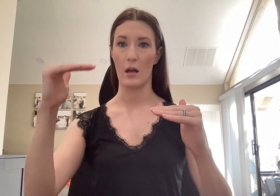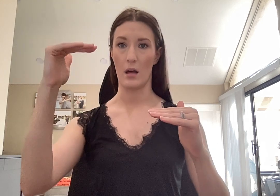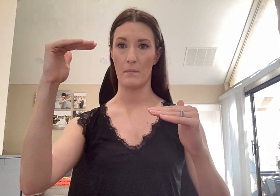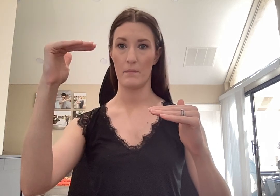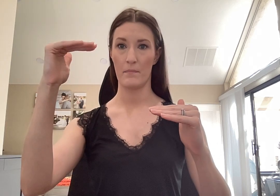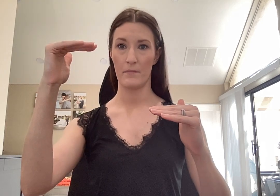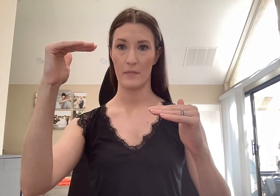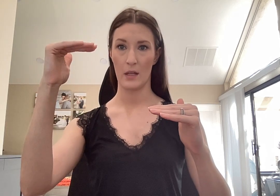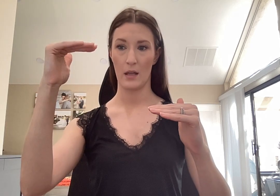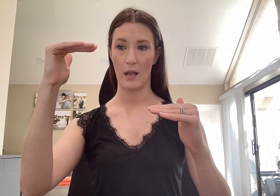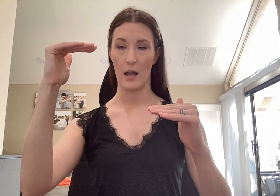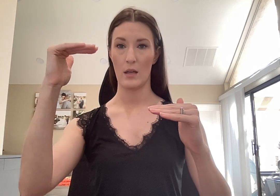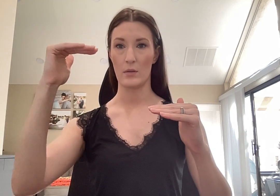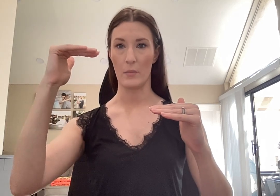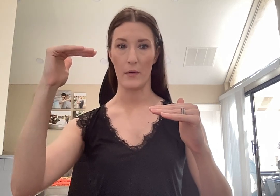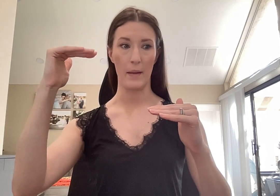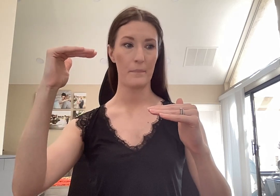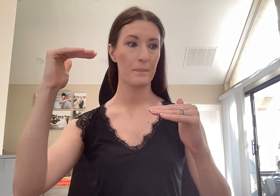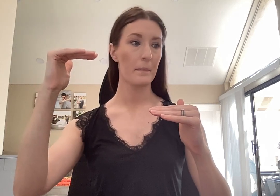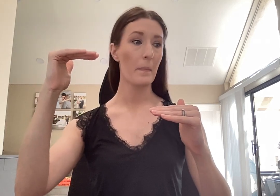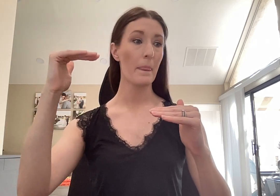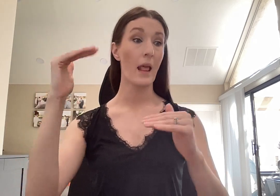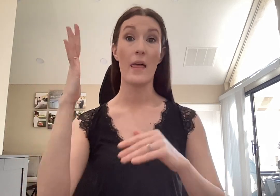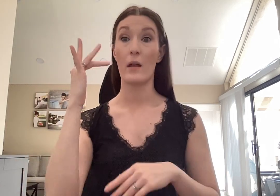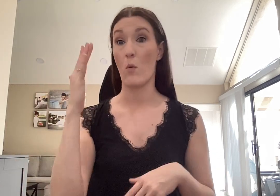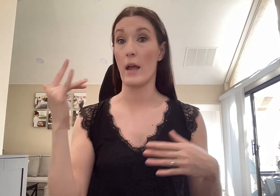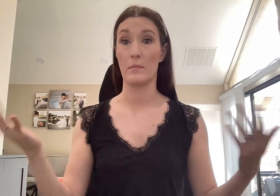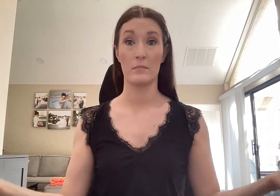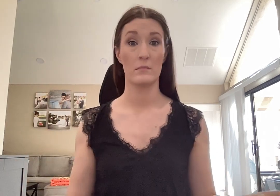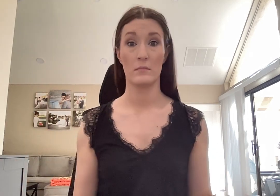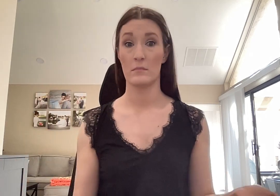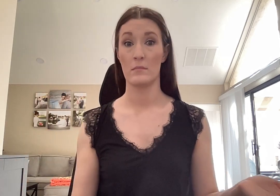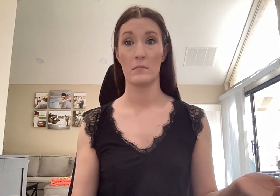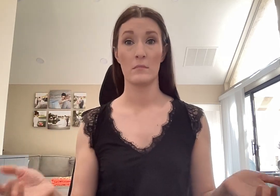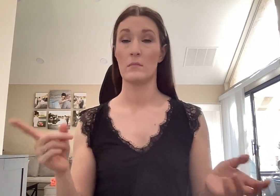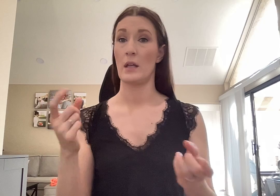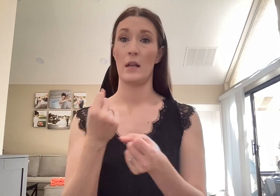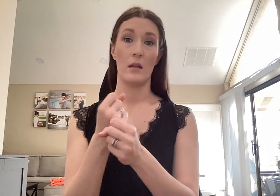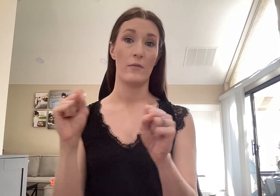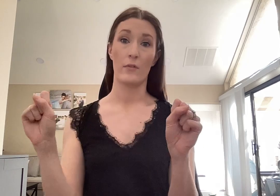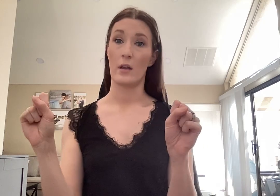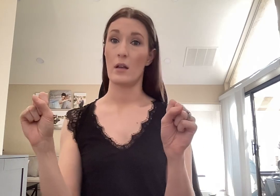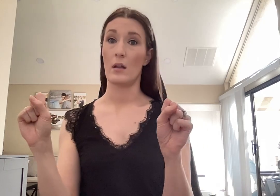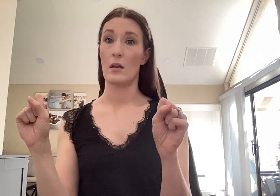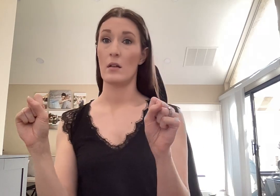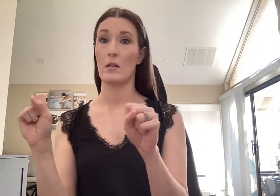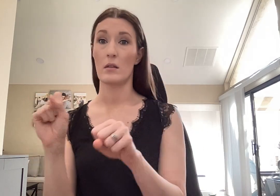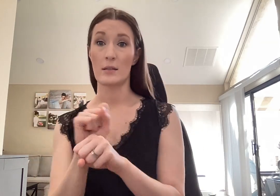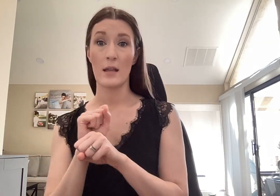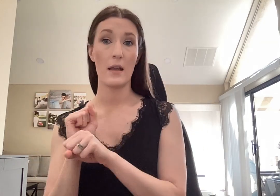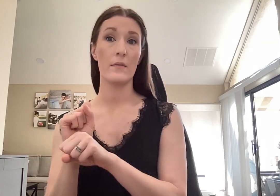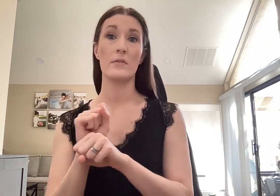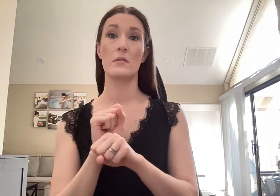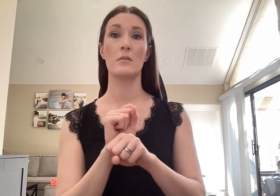up. Okay, he was on my right. And then why? He freed the slaves.